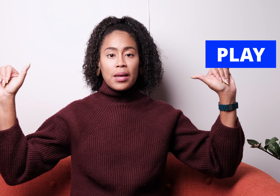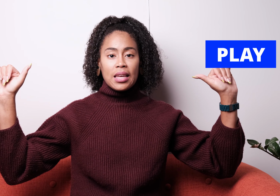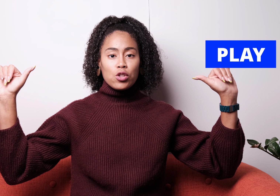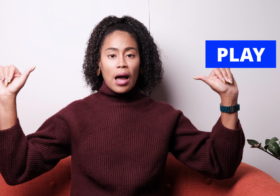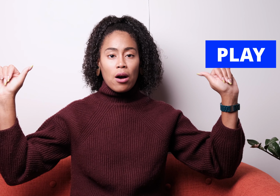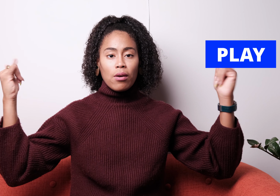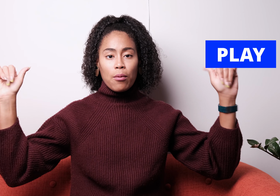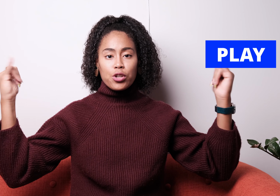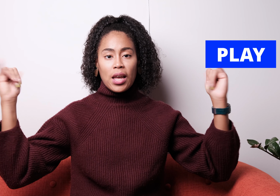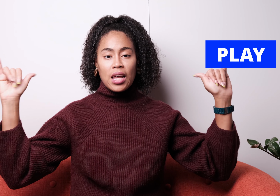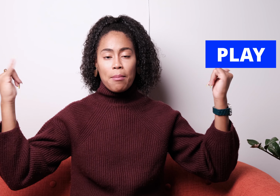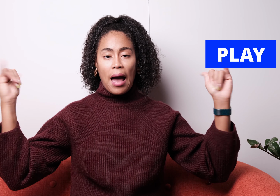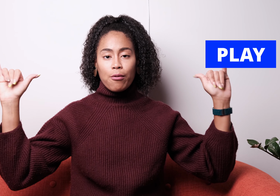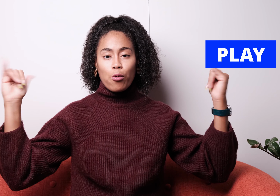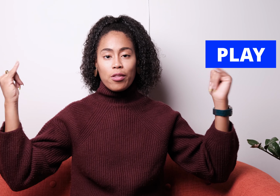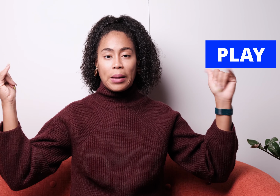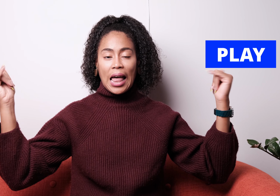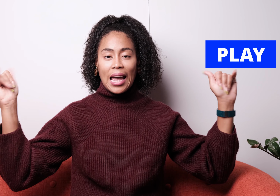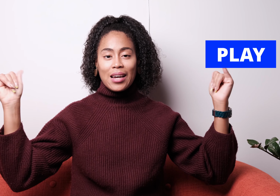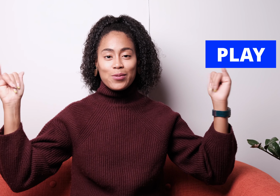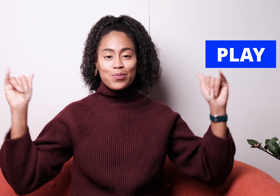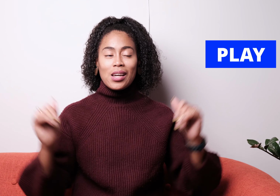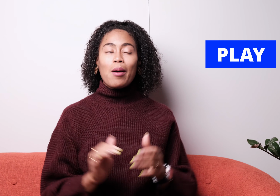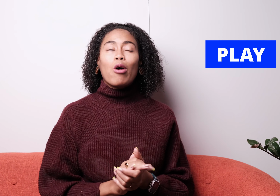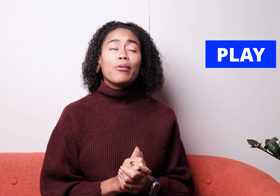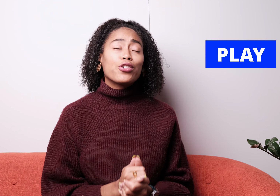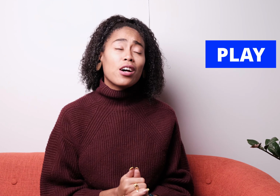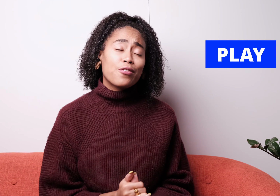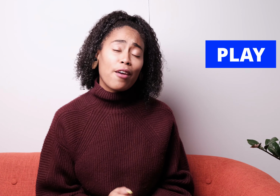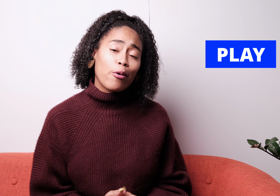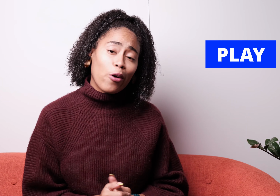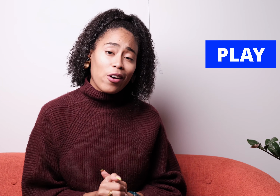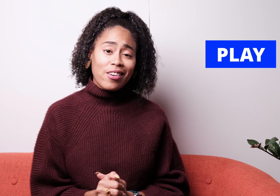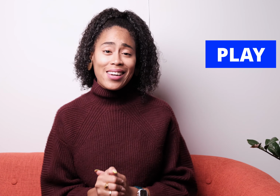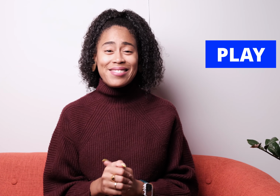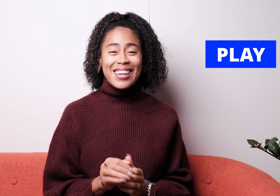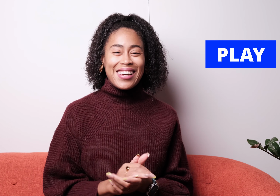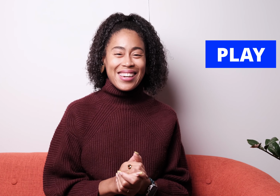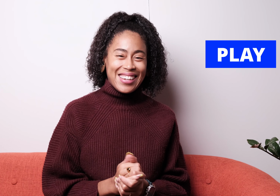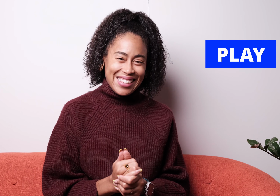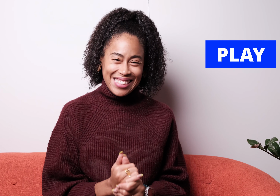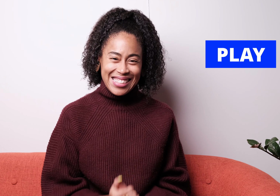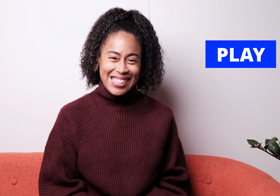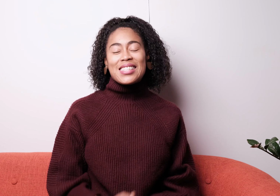pinkies are out, and we're shaking them back and forth. Probably your child's favorite word, right? 7